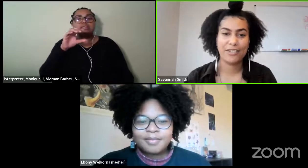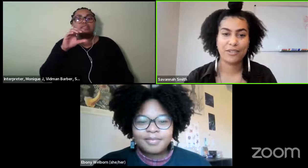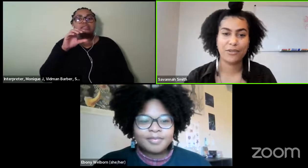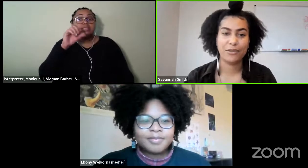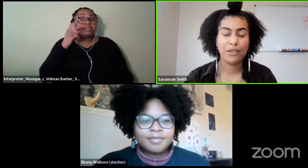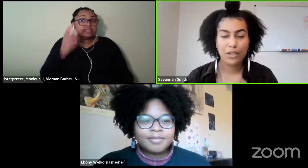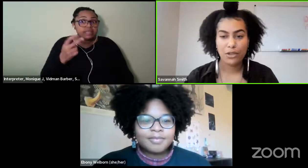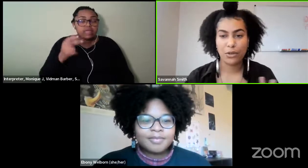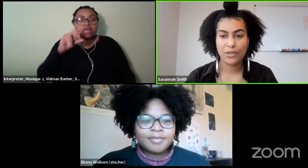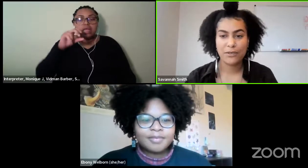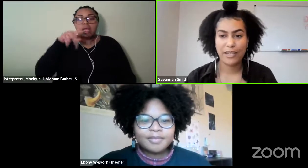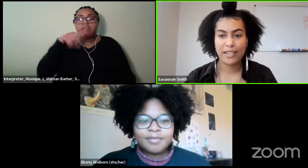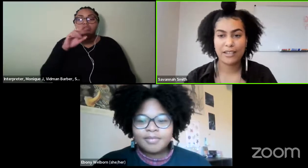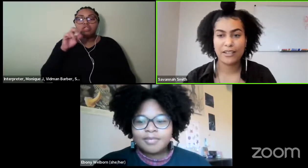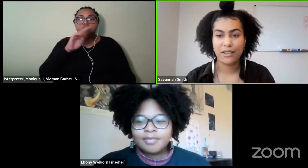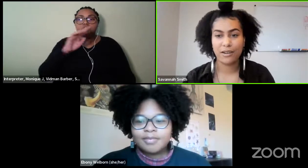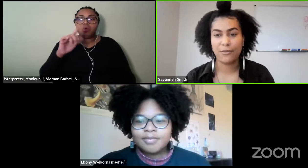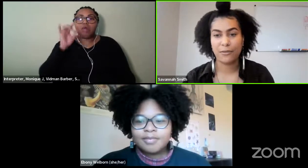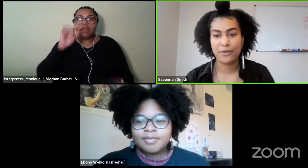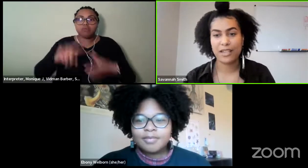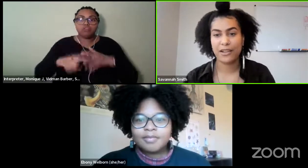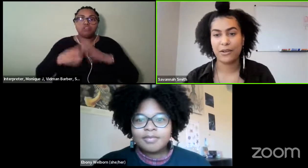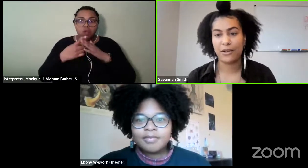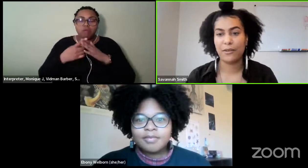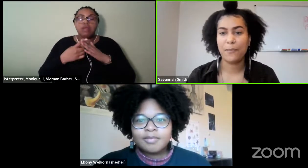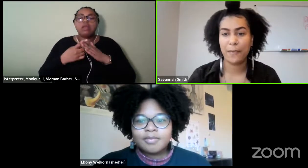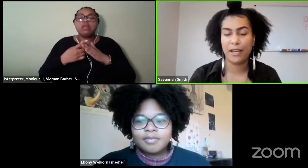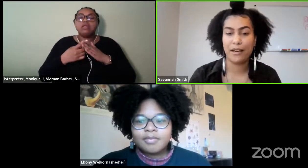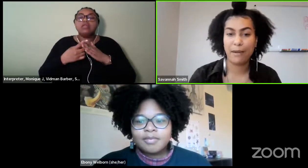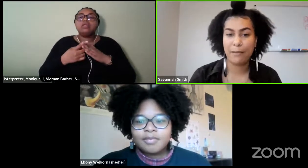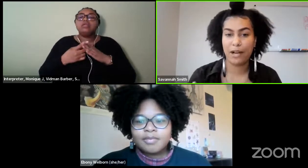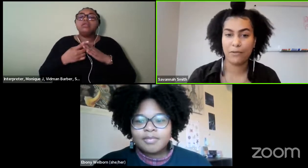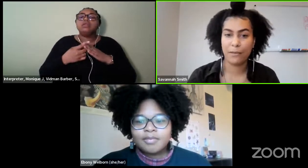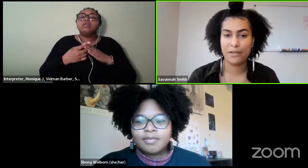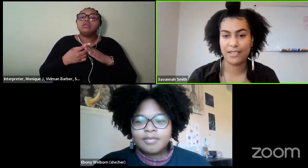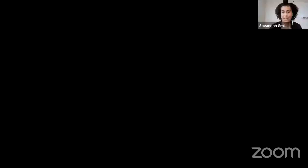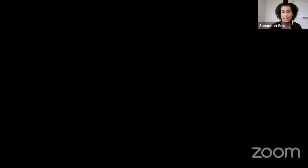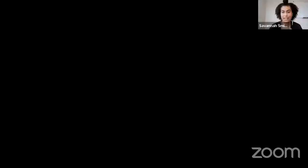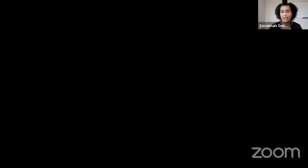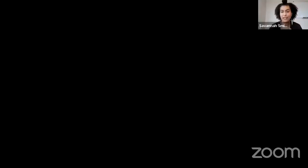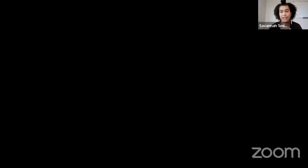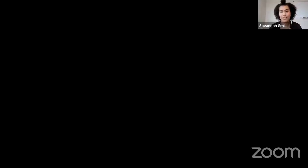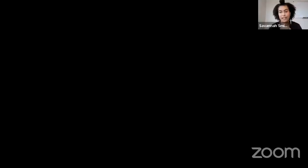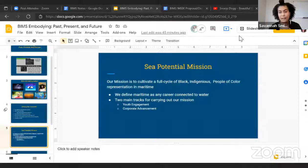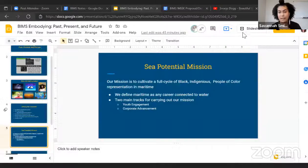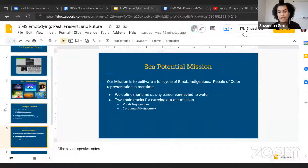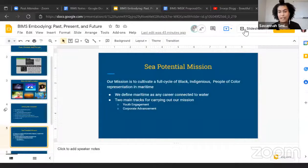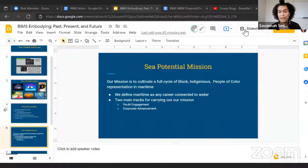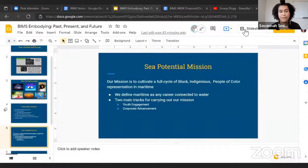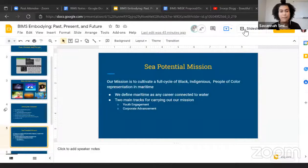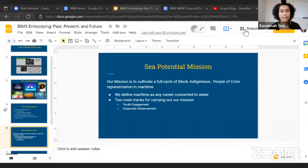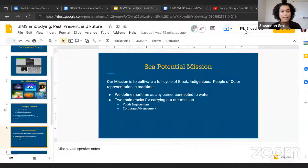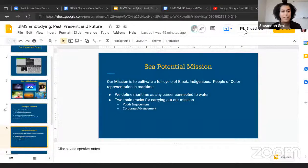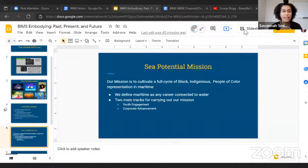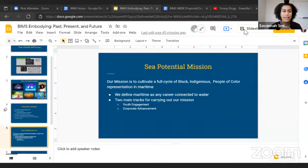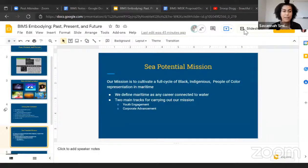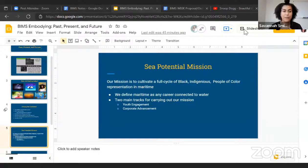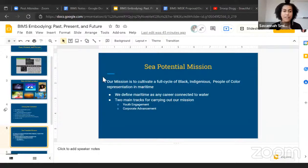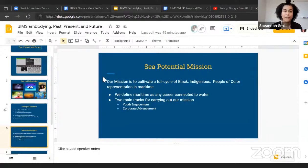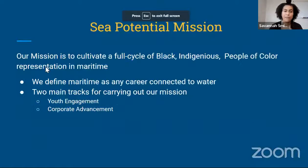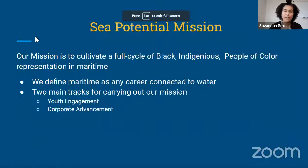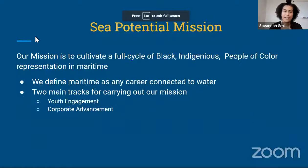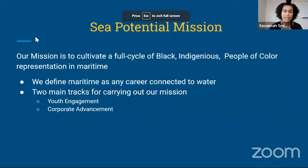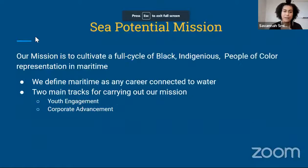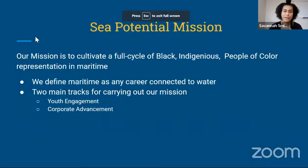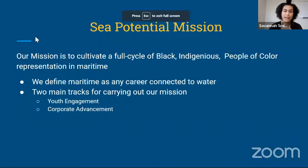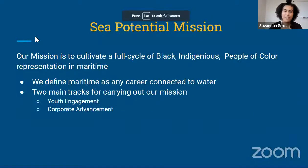now is to cultivate a full cycle of BIPOC representation in maritime. And